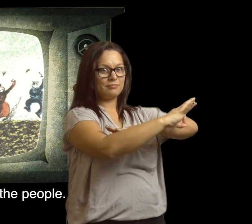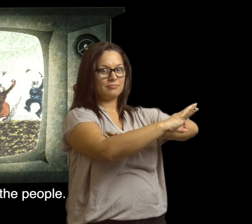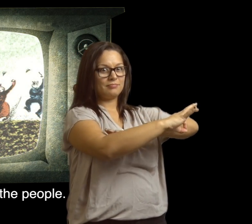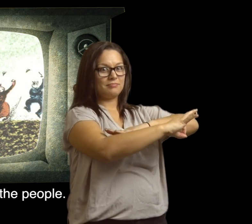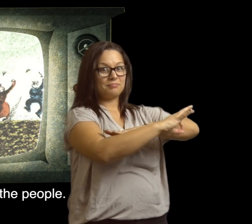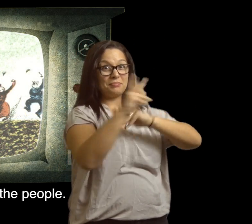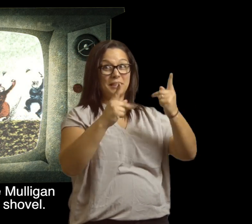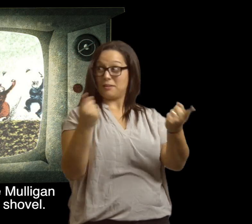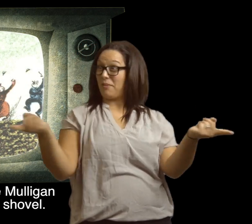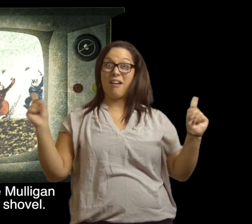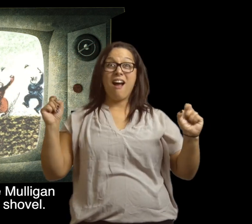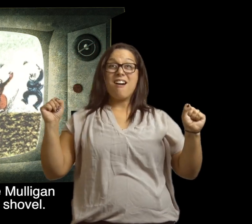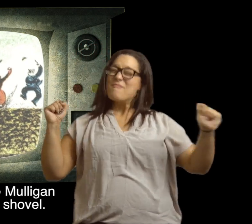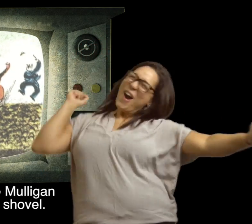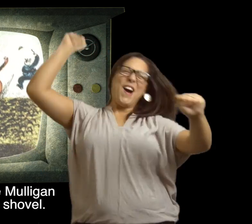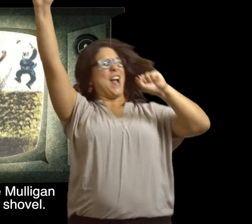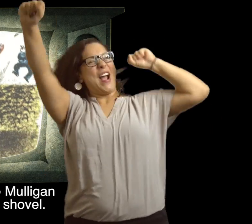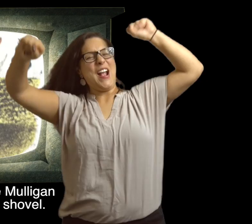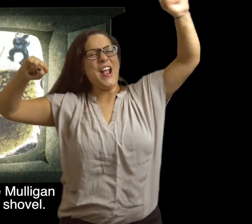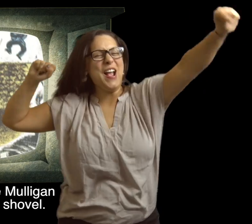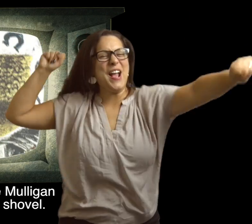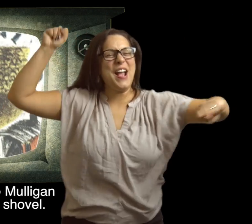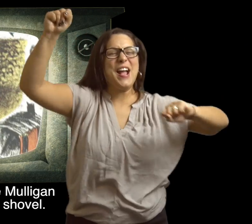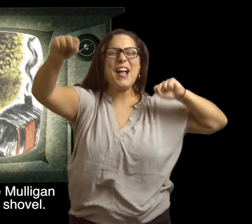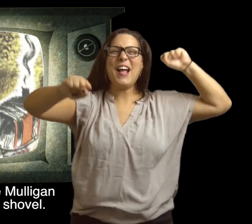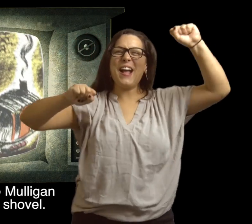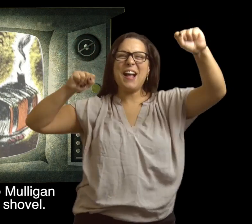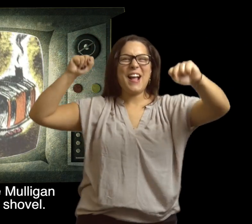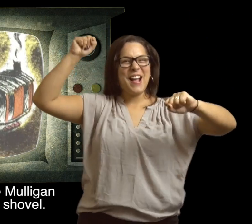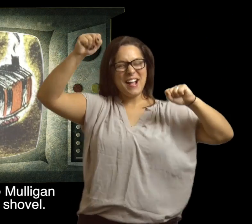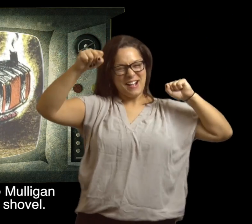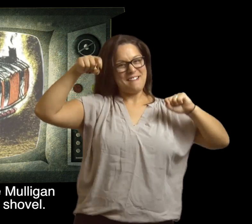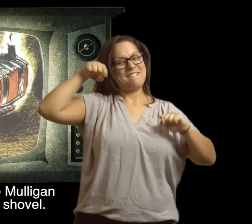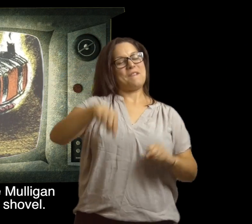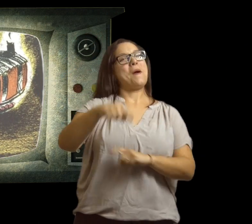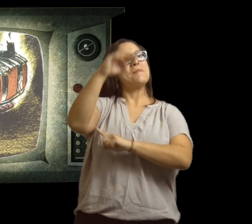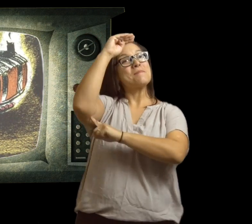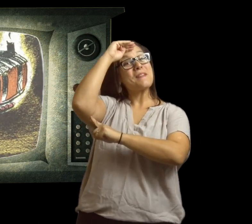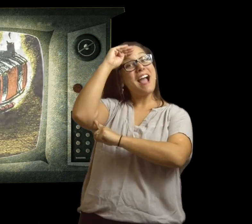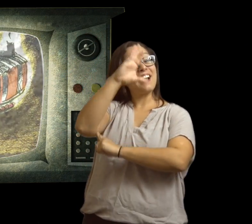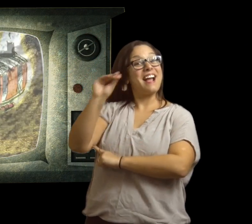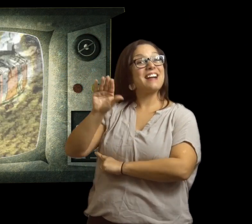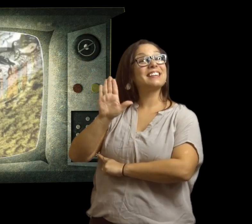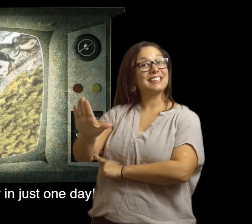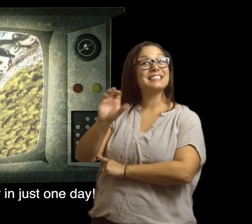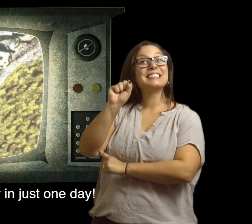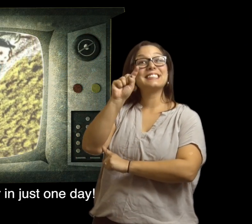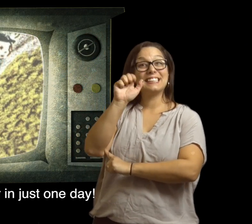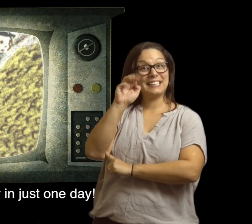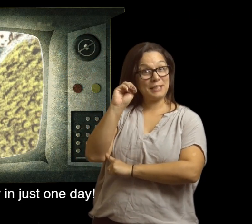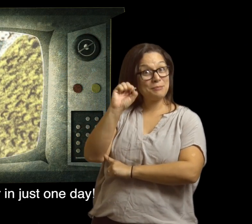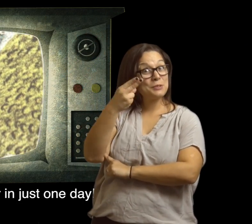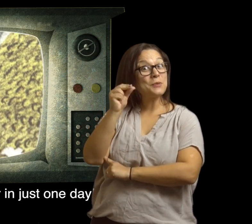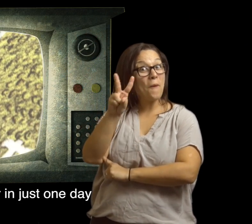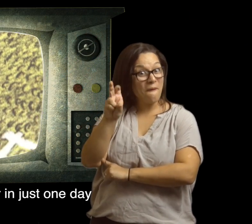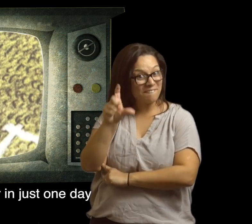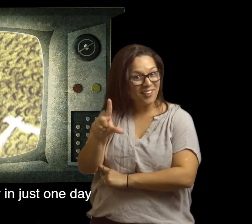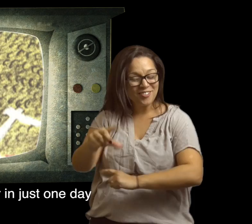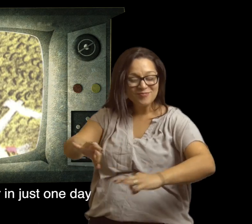shouted the people. Hooray for Mike Mulligan and his steam shovel! They have dug the cellar in